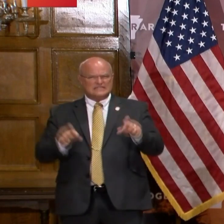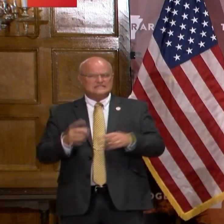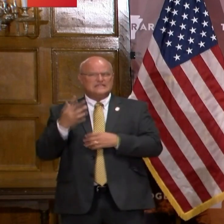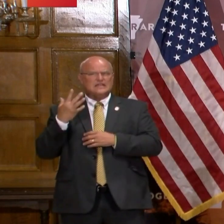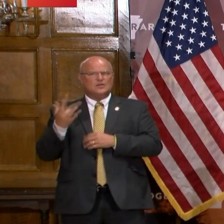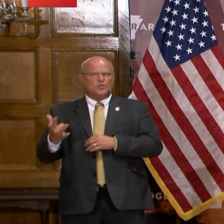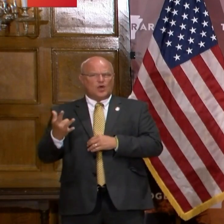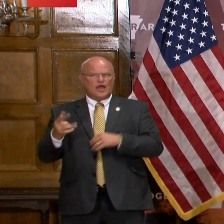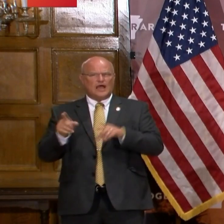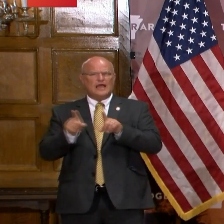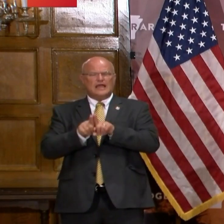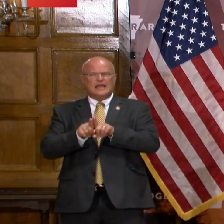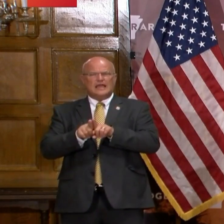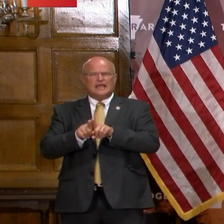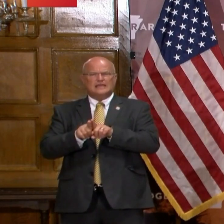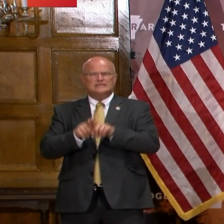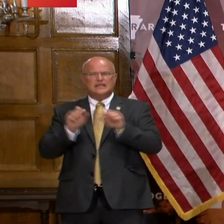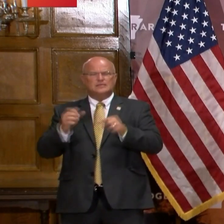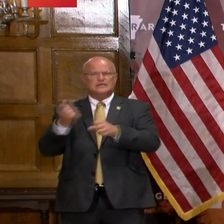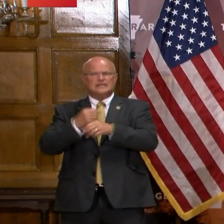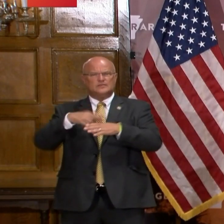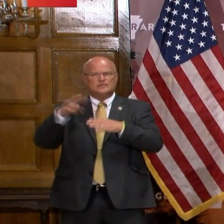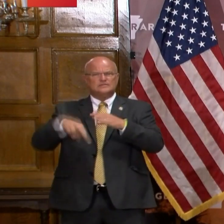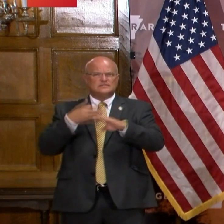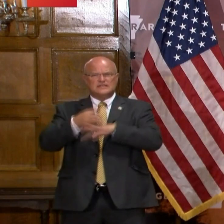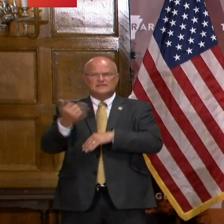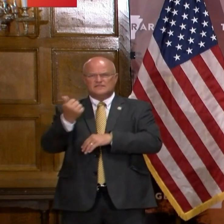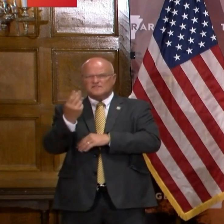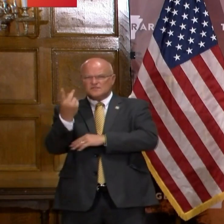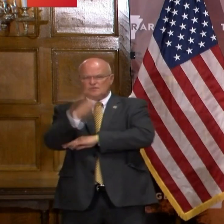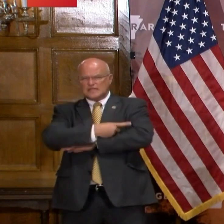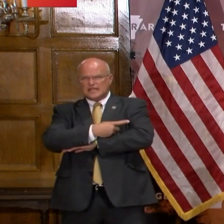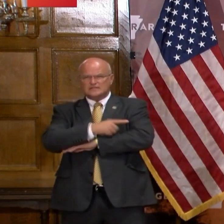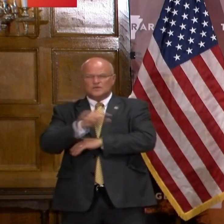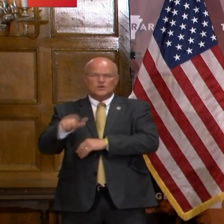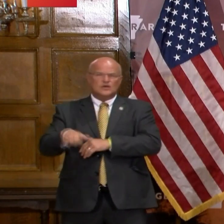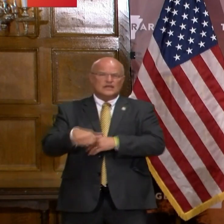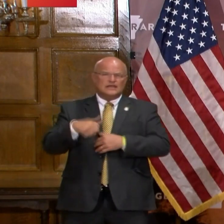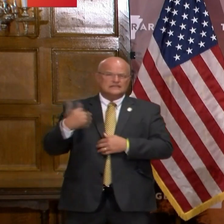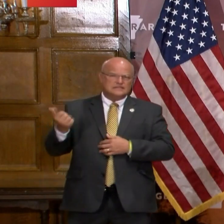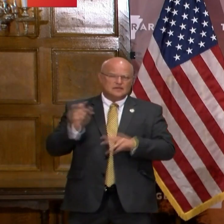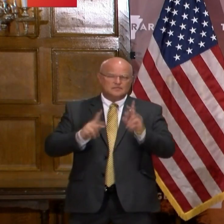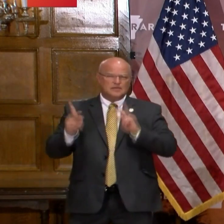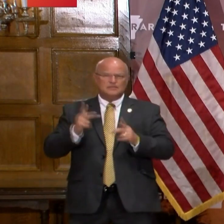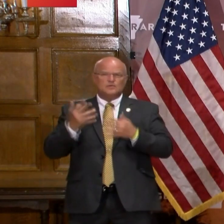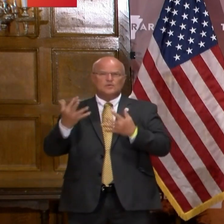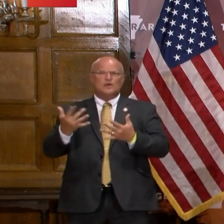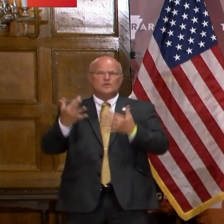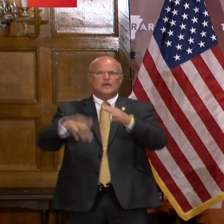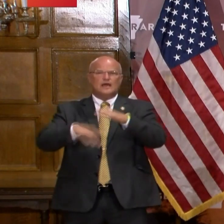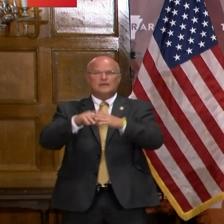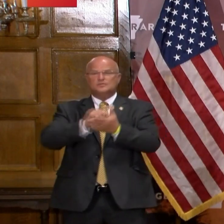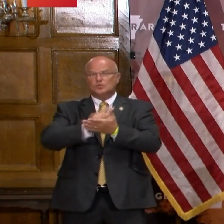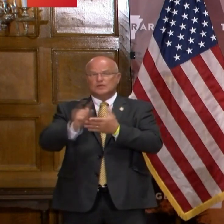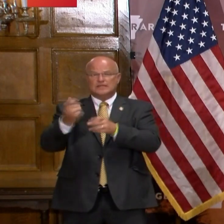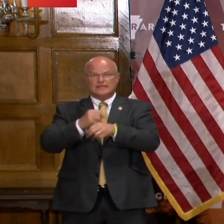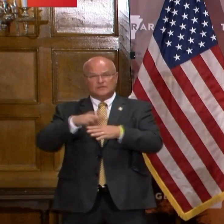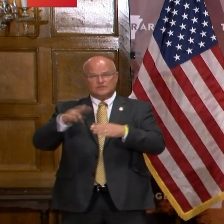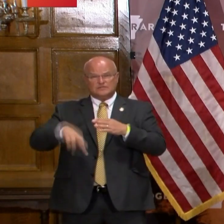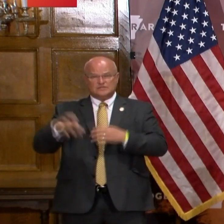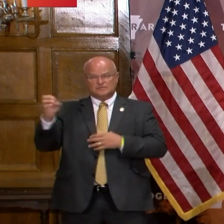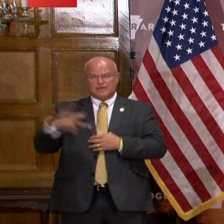why, as you mentioned, some people are able to get the results after a couple of days, whereas others could wait up to a week to get their